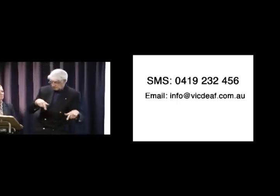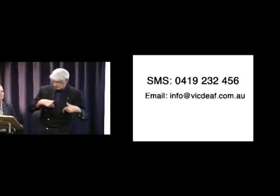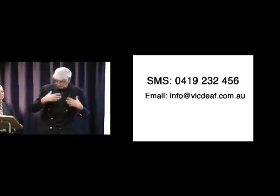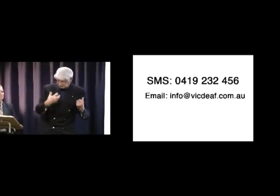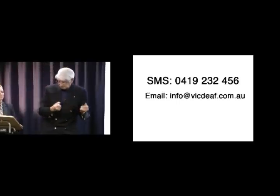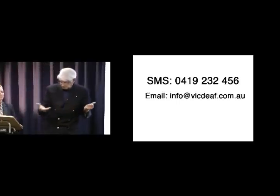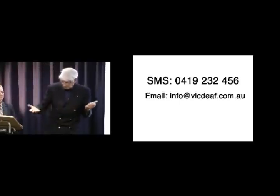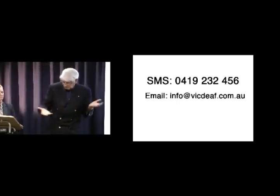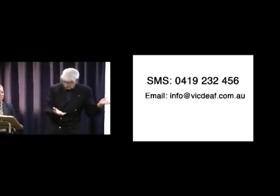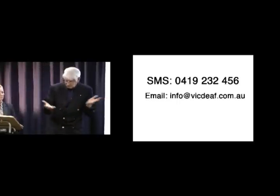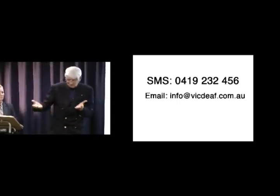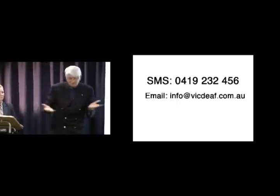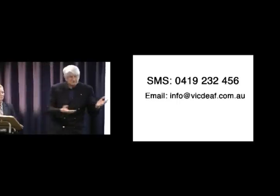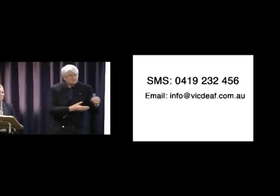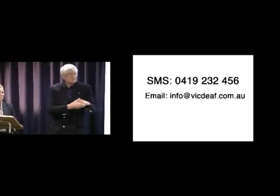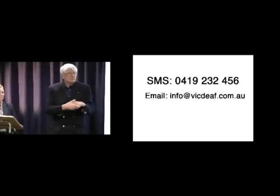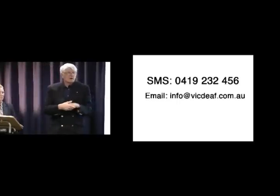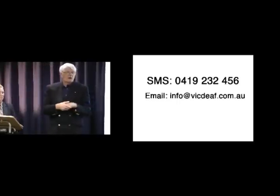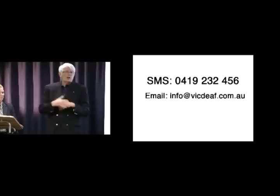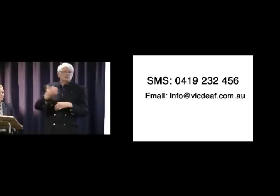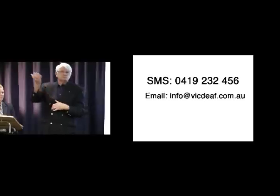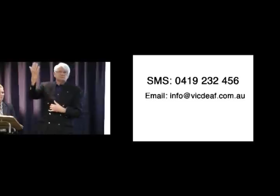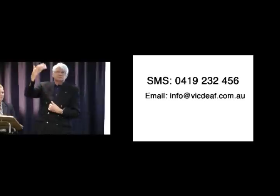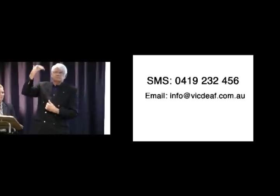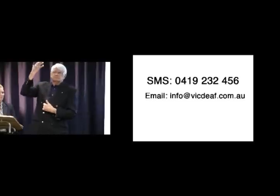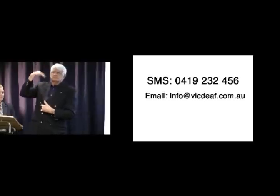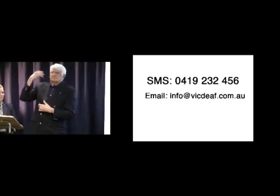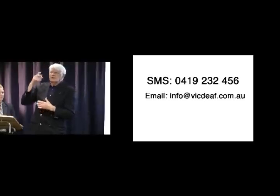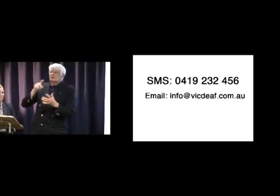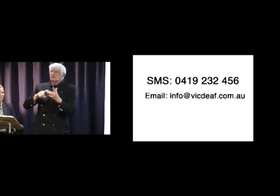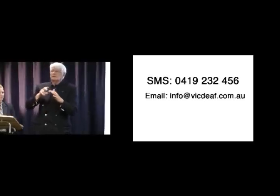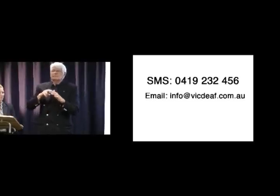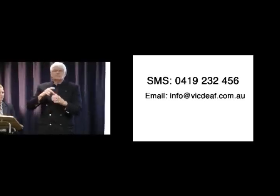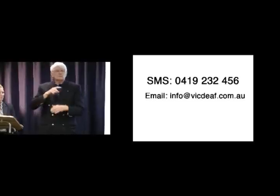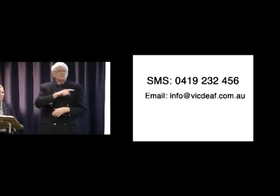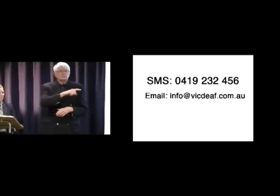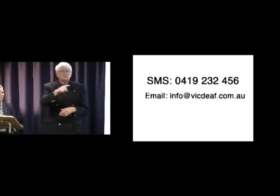on information, inform the younger deaf people that are coming through.